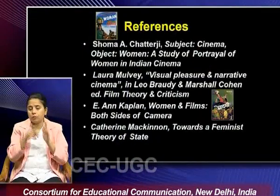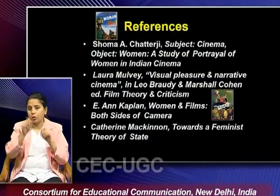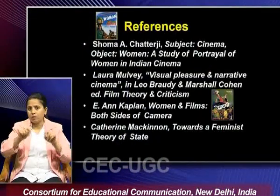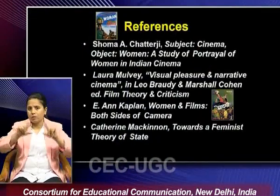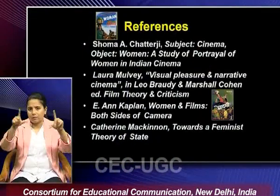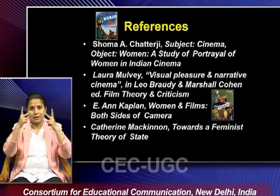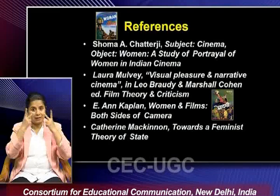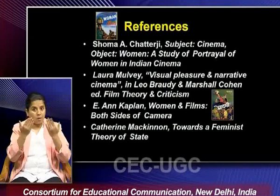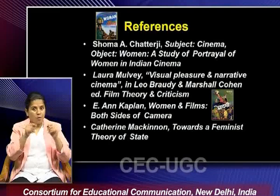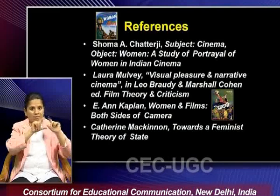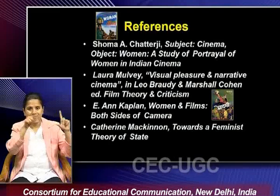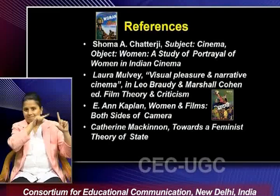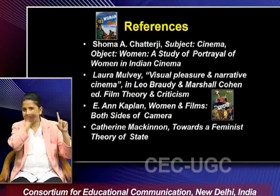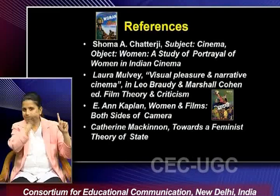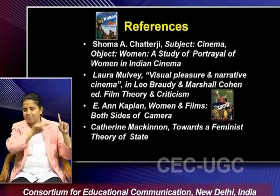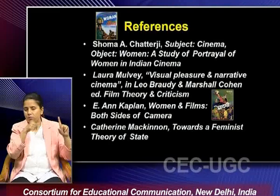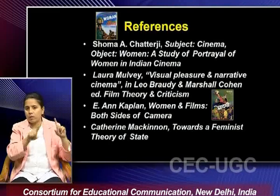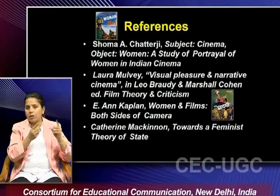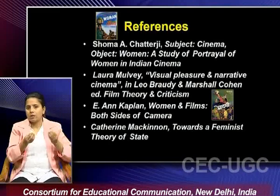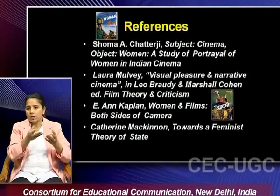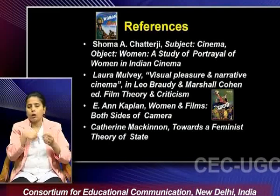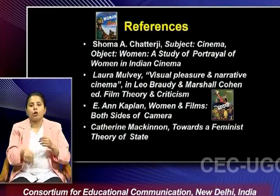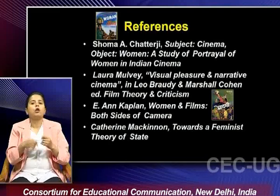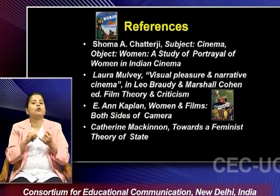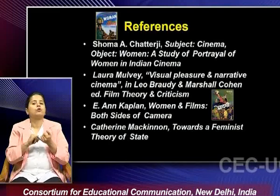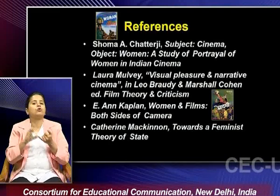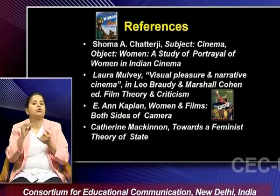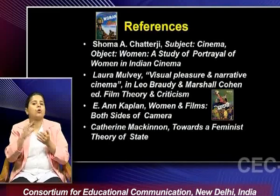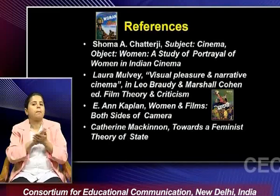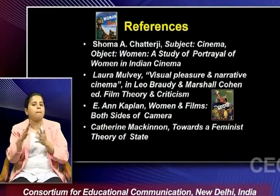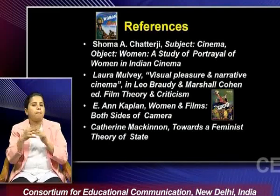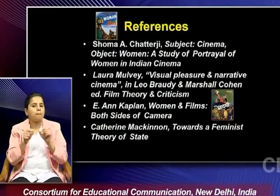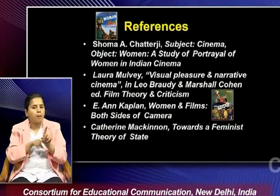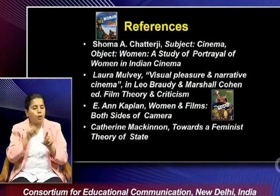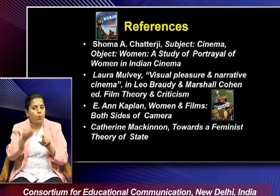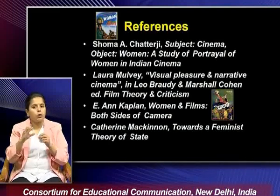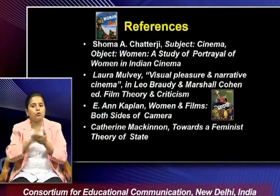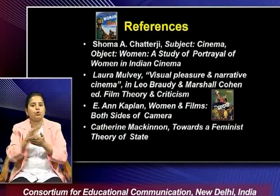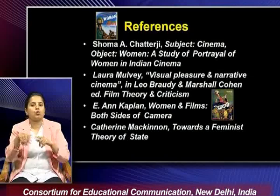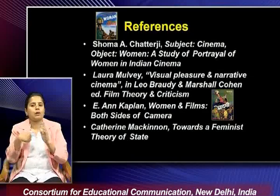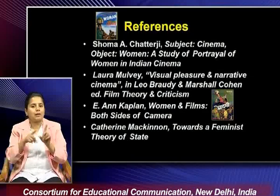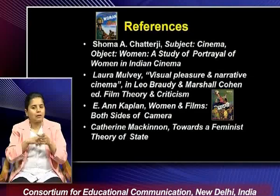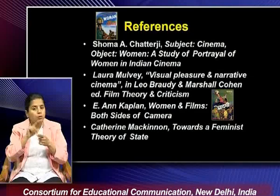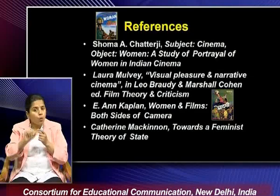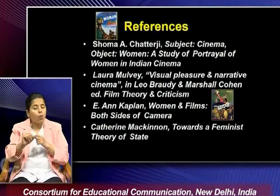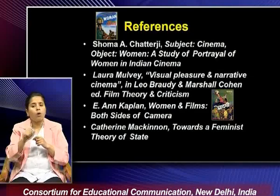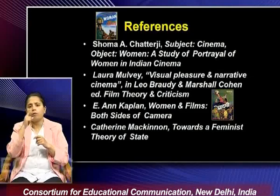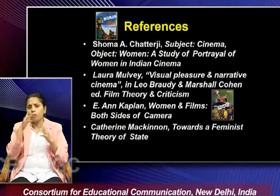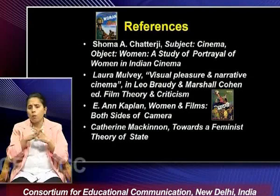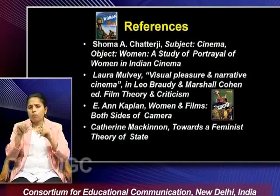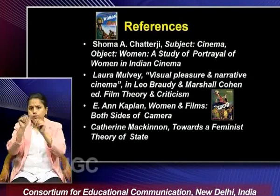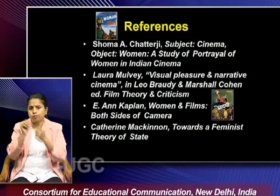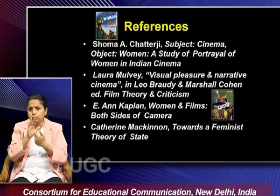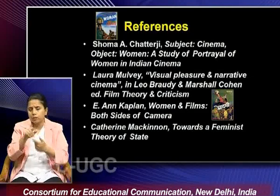that these are some of them, beginning from Shomai Chatterjee, Subject Cinema, Object Women, a study of portrayal of women in